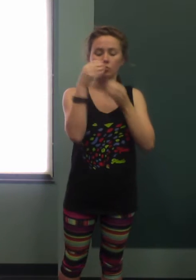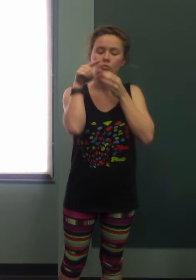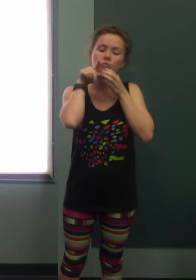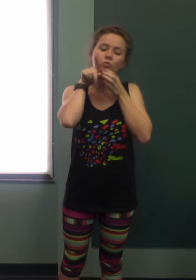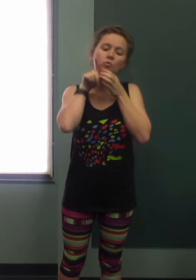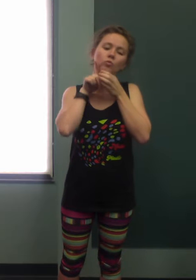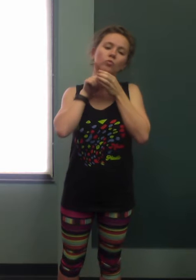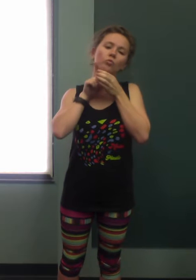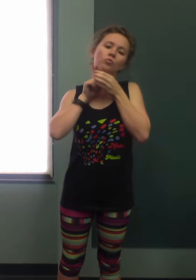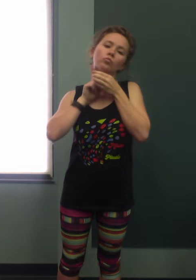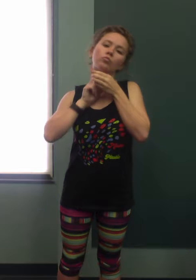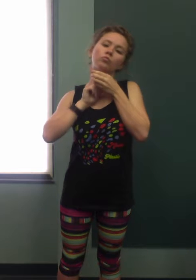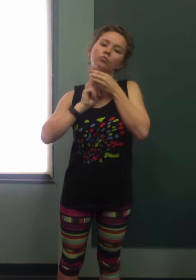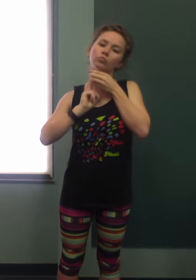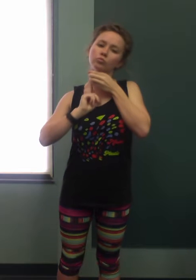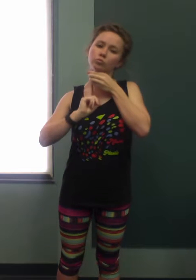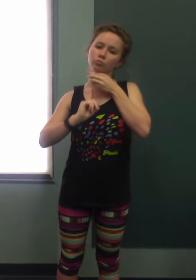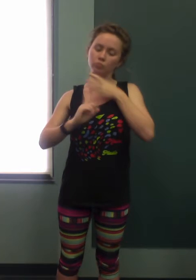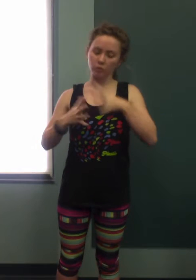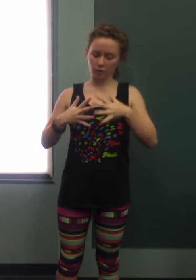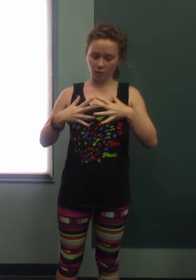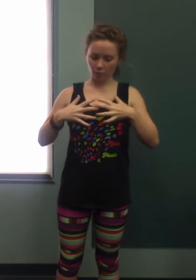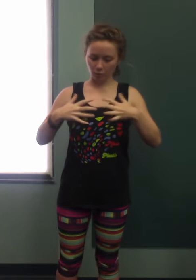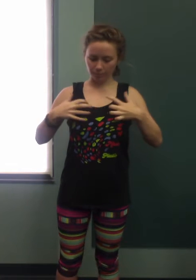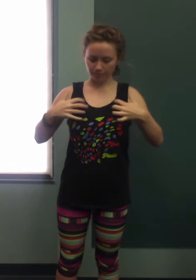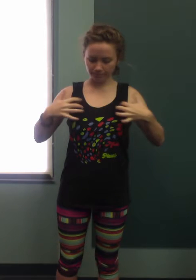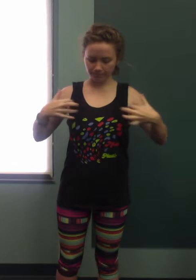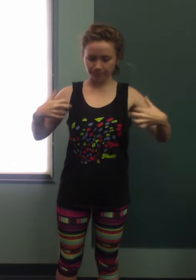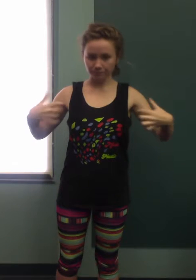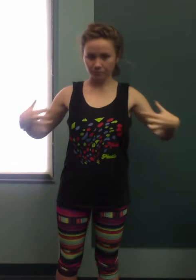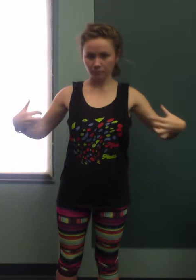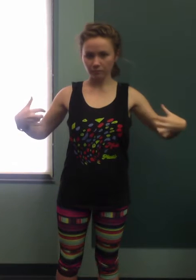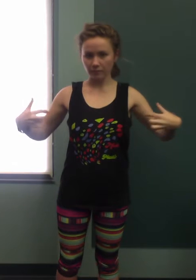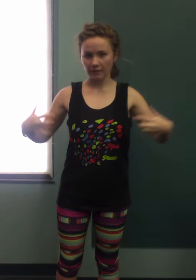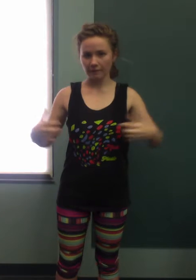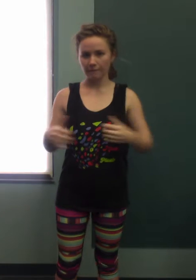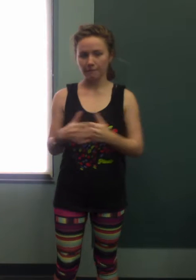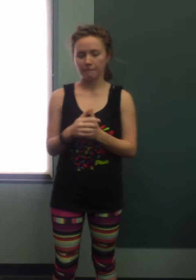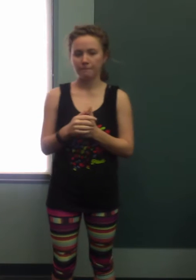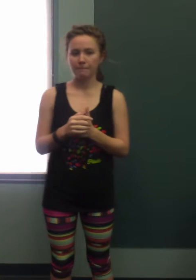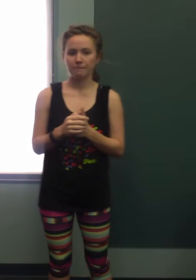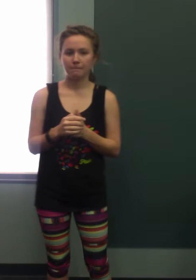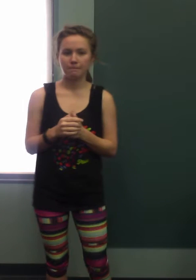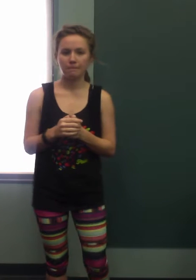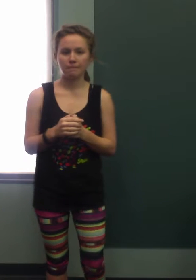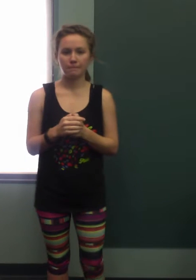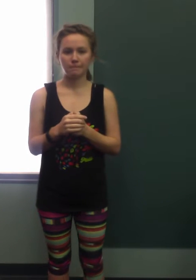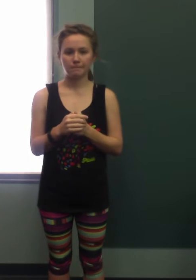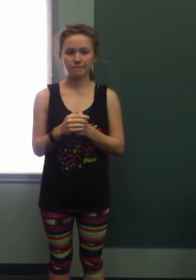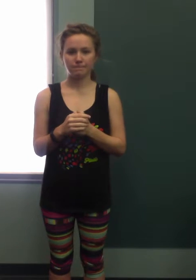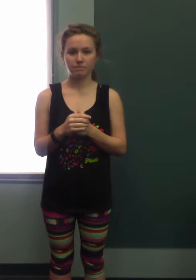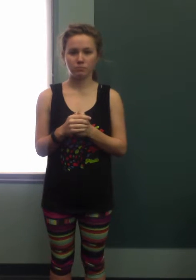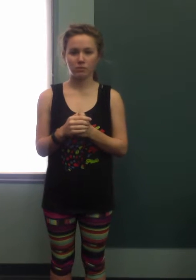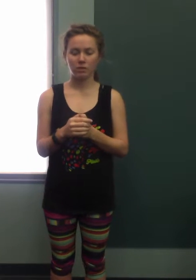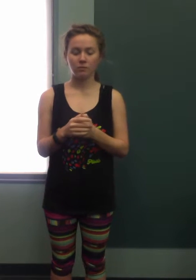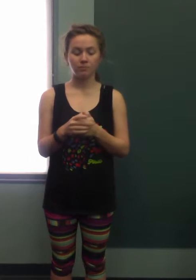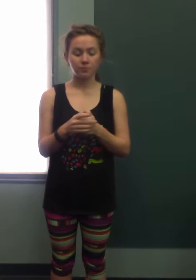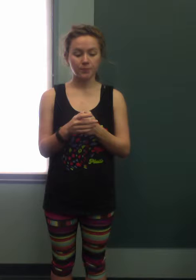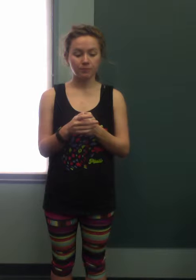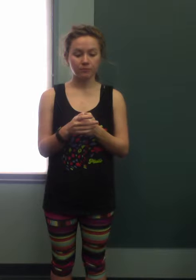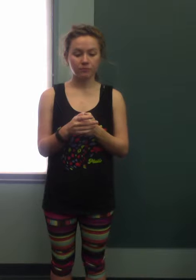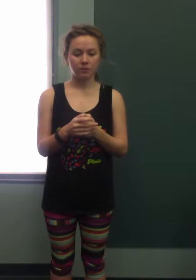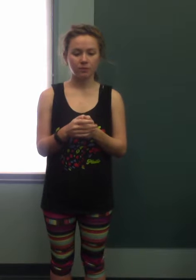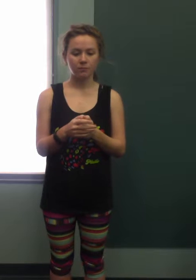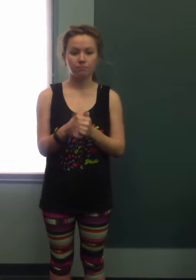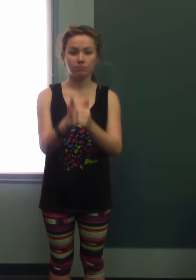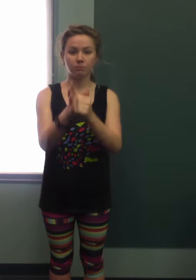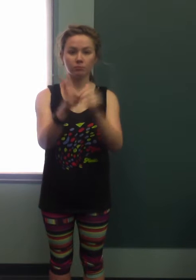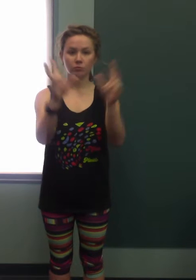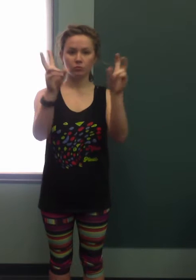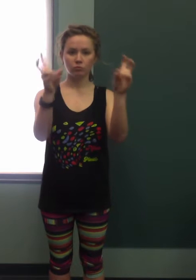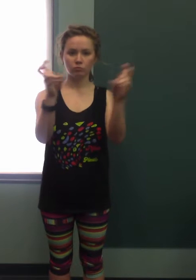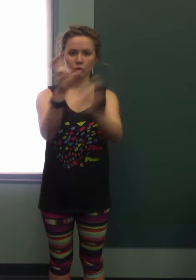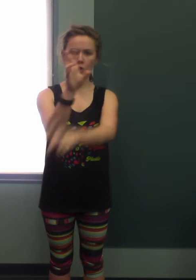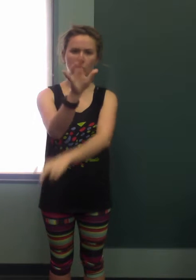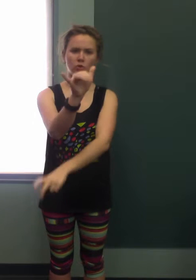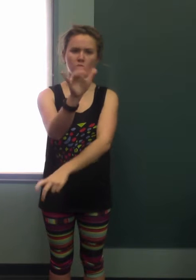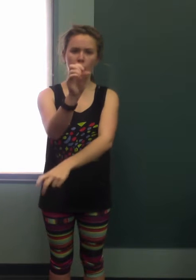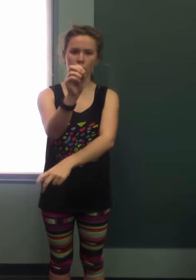that material inside our body, but not until it gets very small. And so you are what you eat. What does that mean? Well, there are basically 4 types